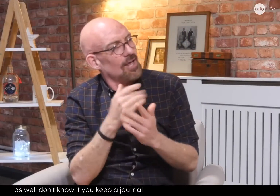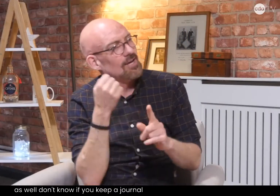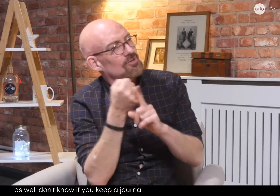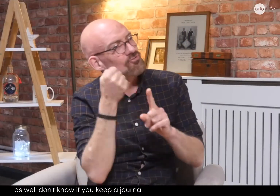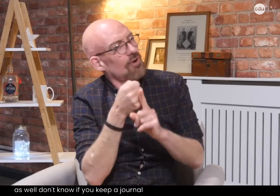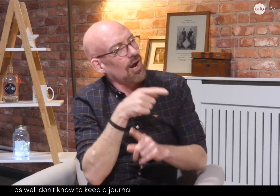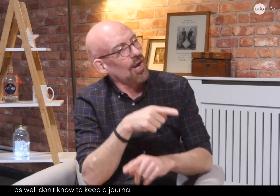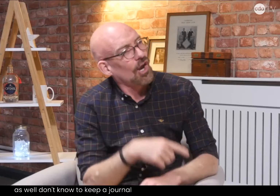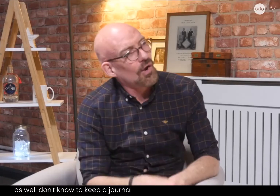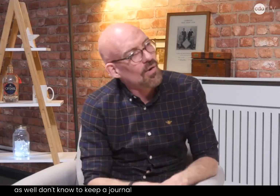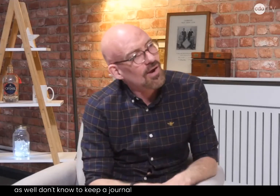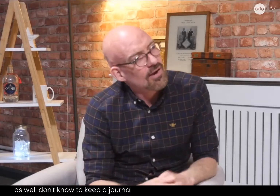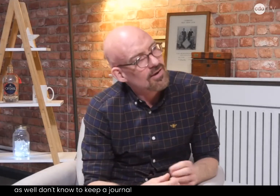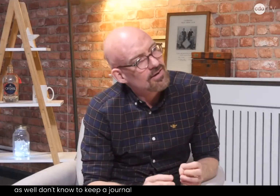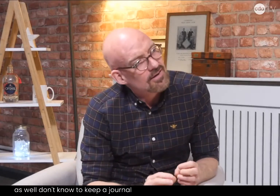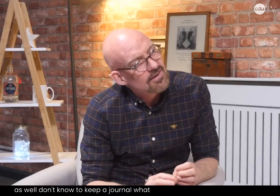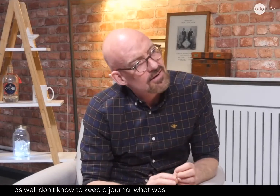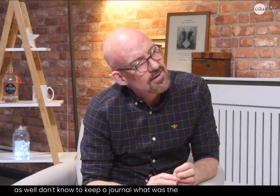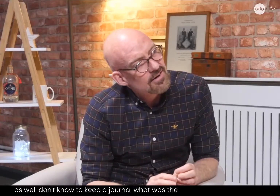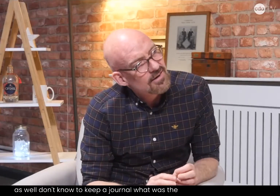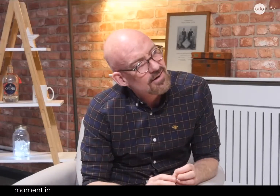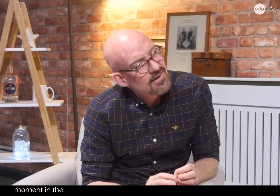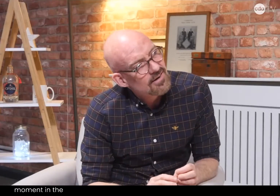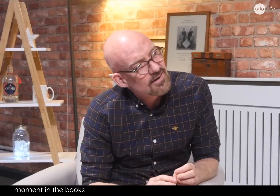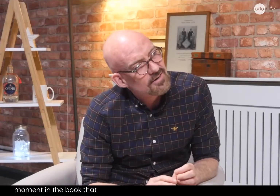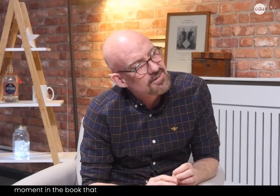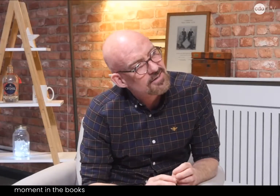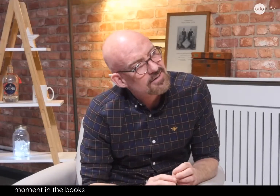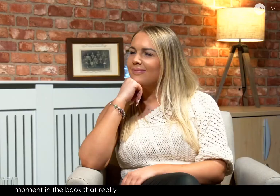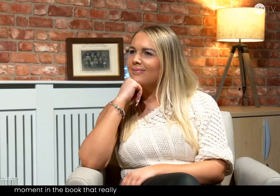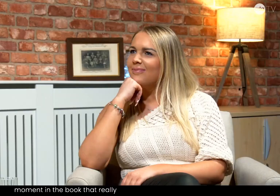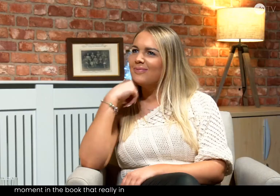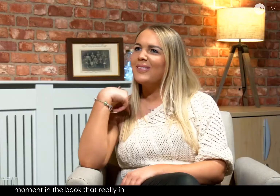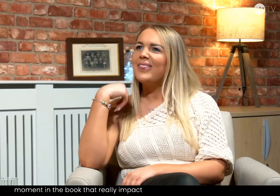What was the moment in the book that really impacted you?